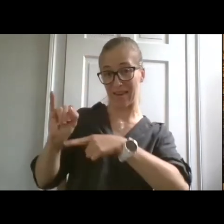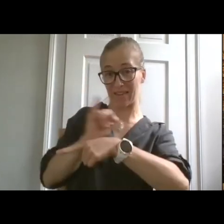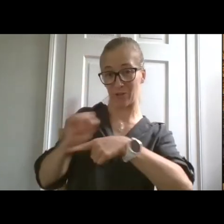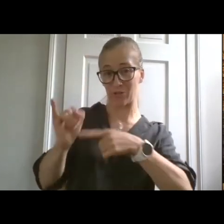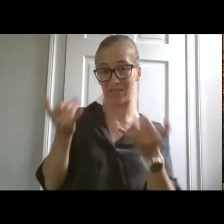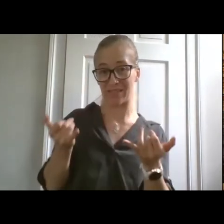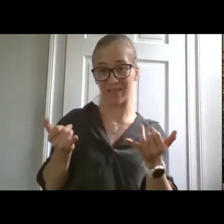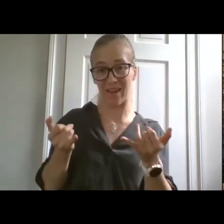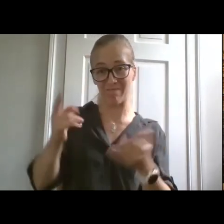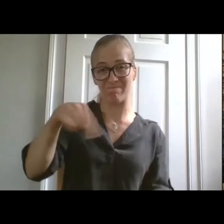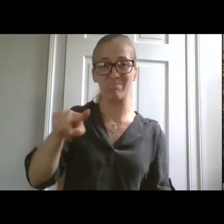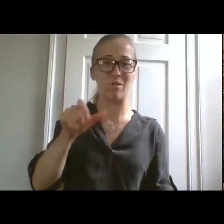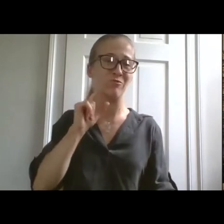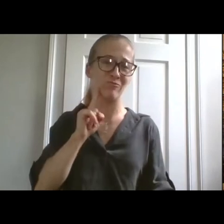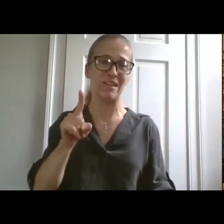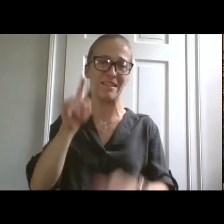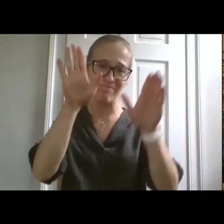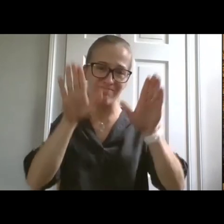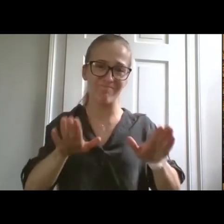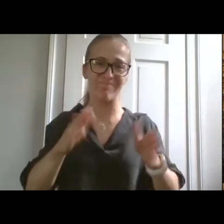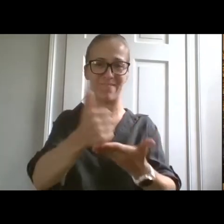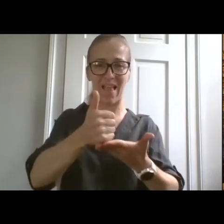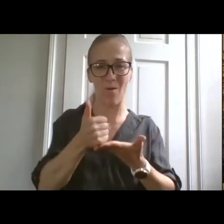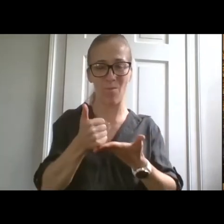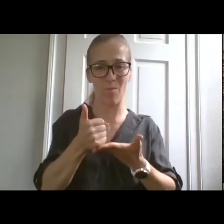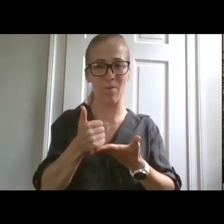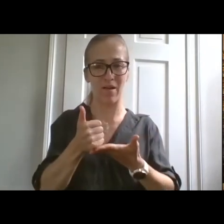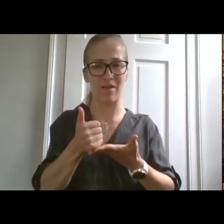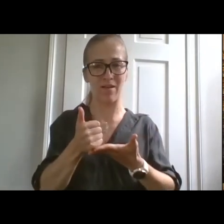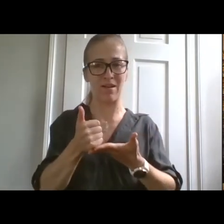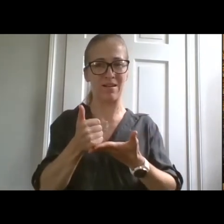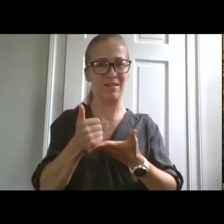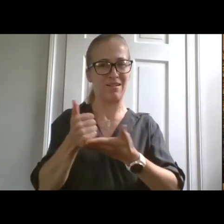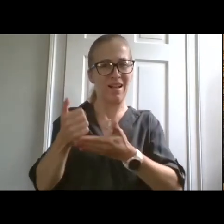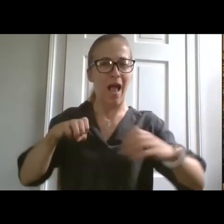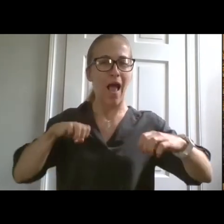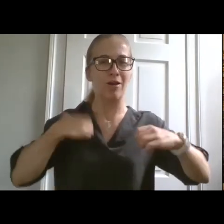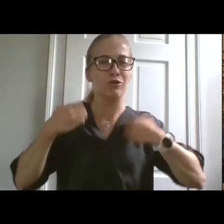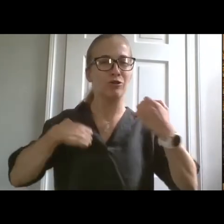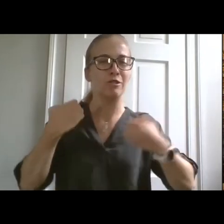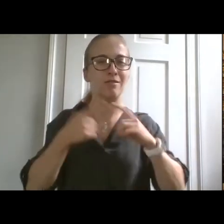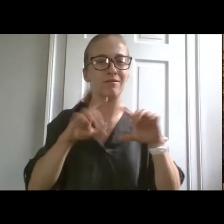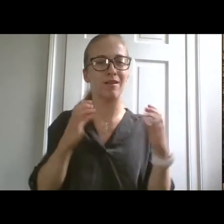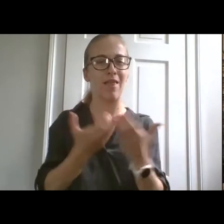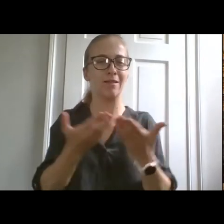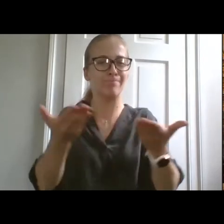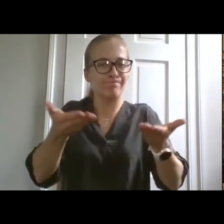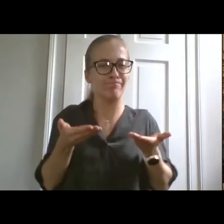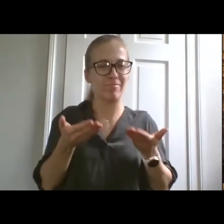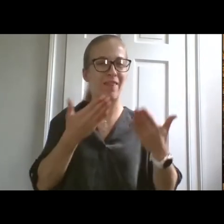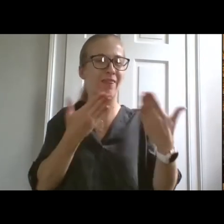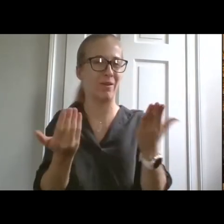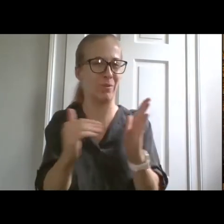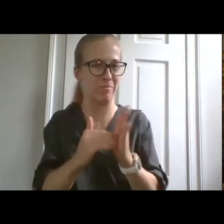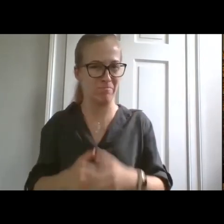so terrific in helping to bring energy to class. So thanks again.